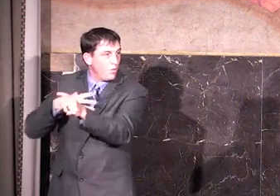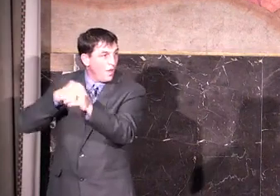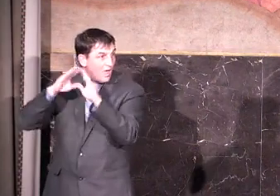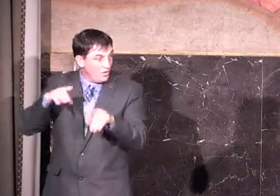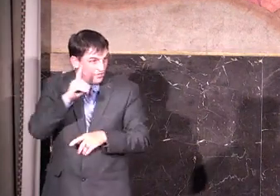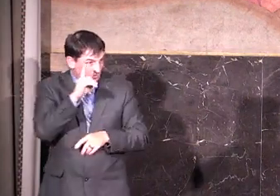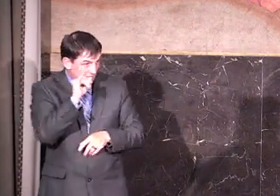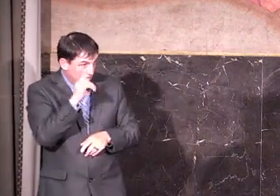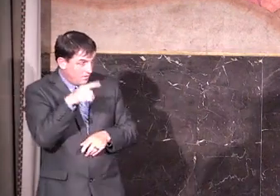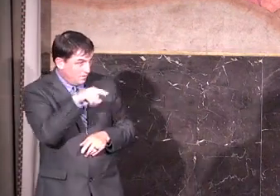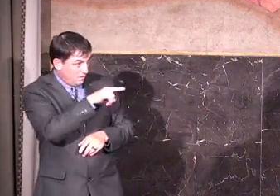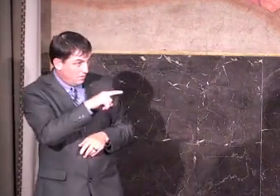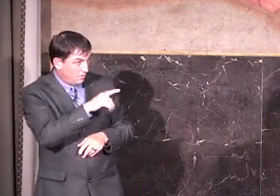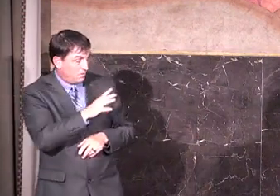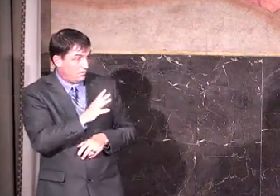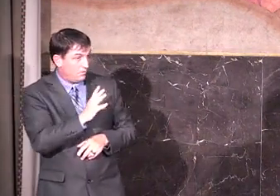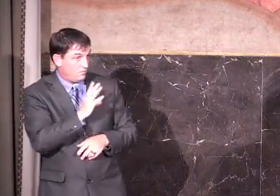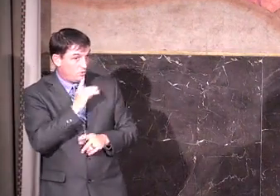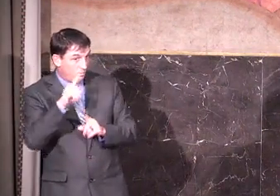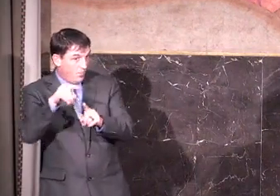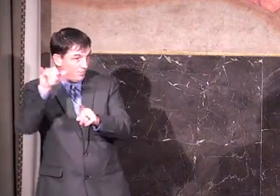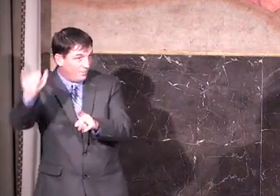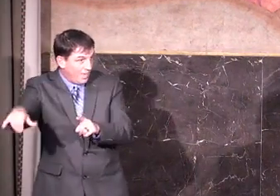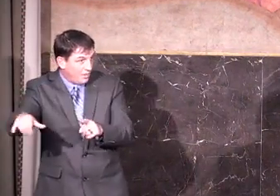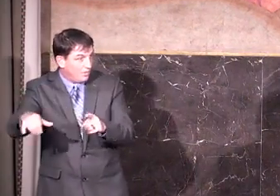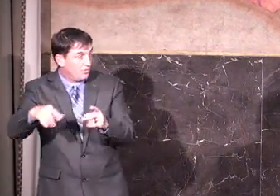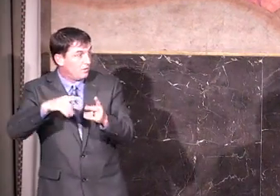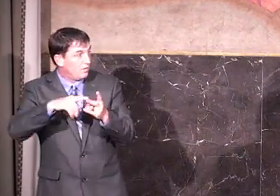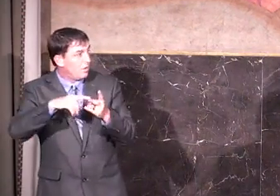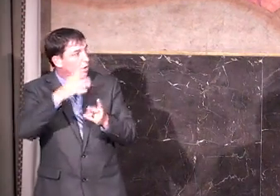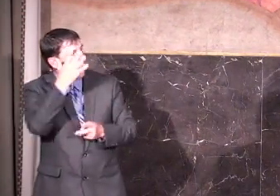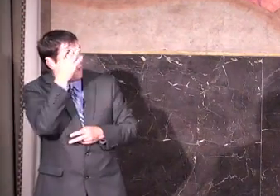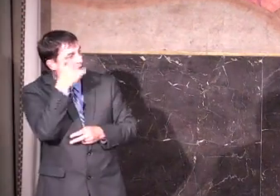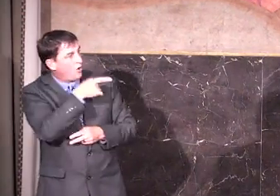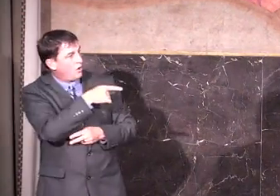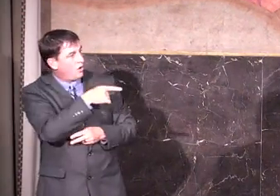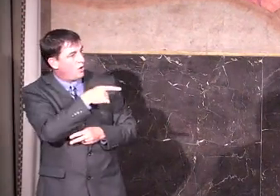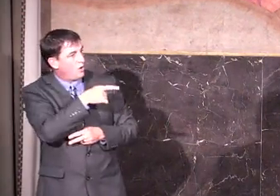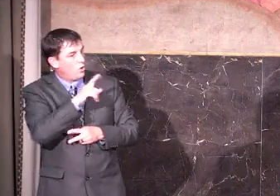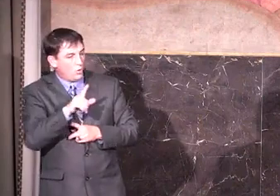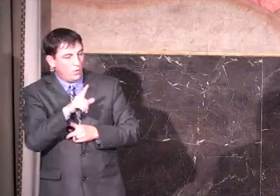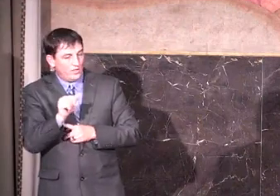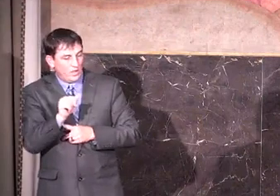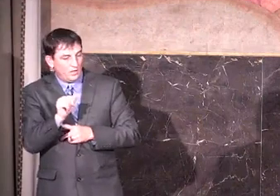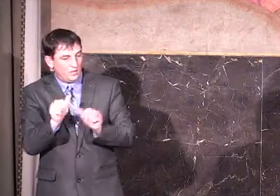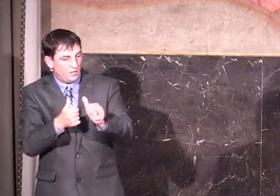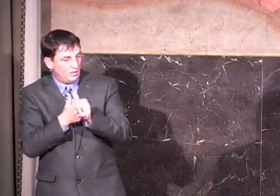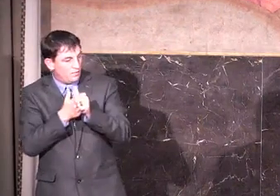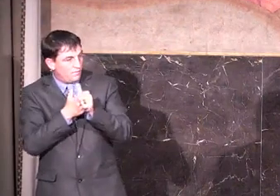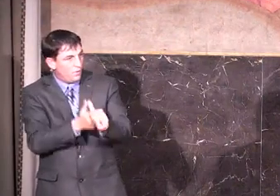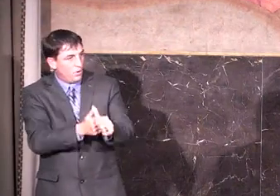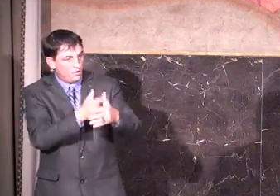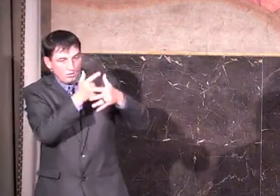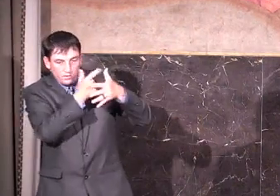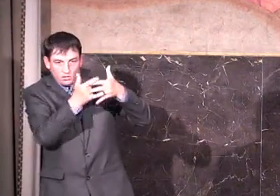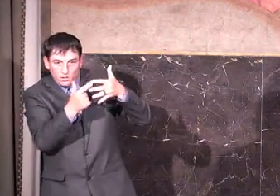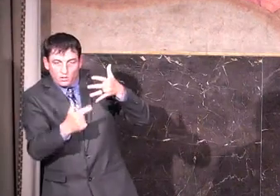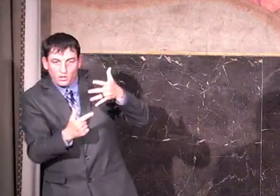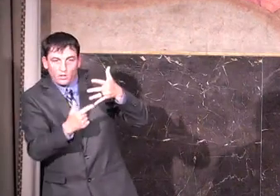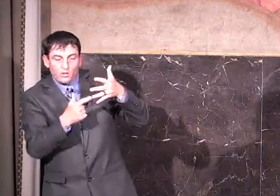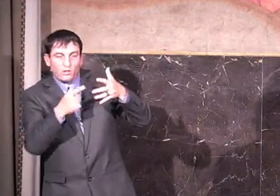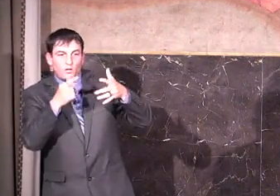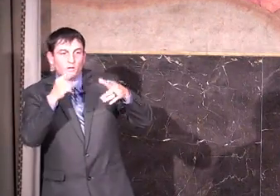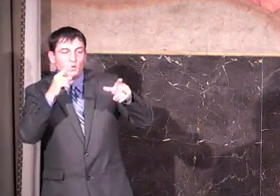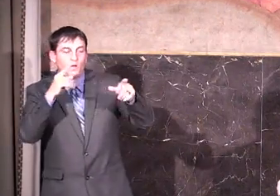up today, and whether it did or not, why are you holding Louisiana to the same criteria to open up, and are